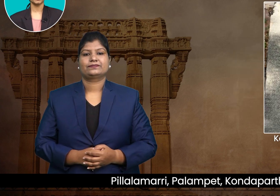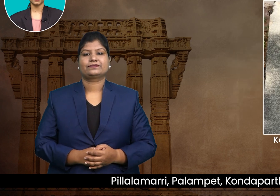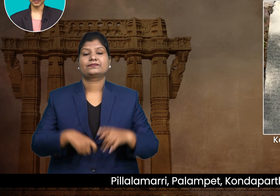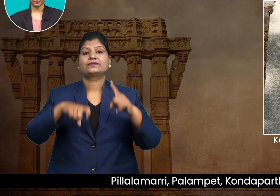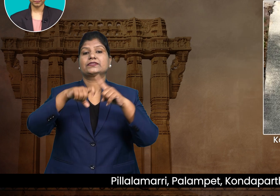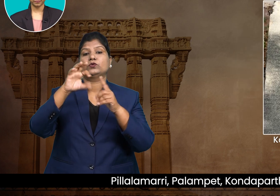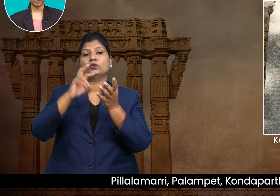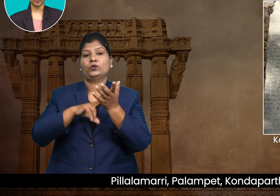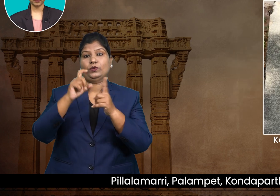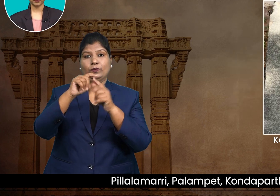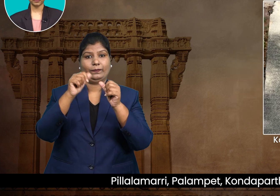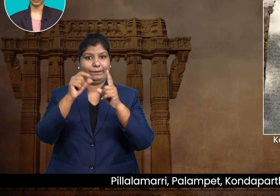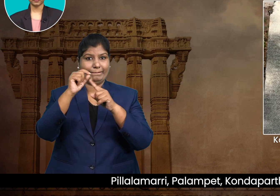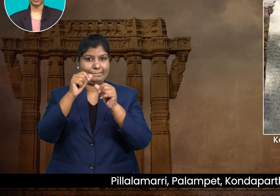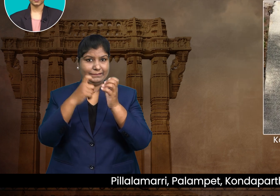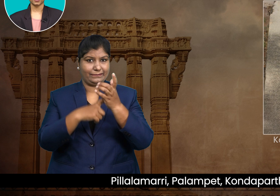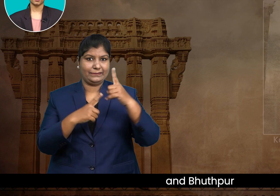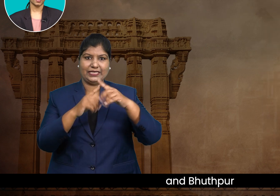Kondaparthi